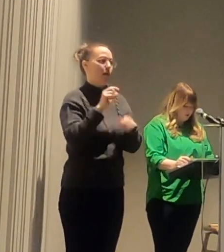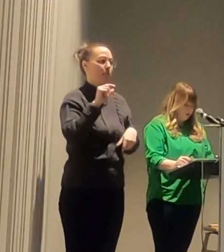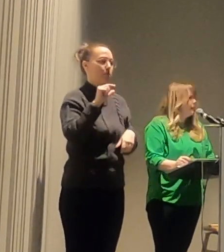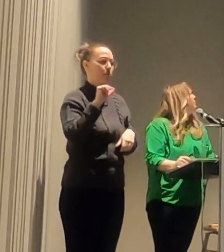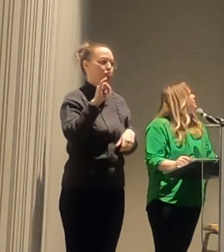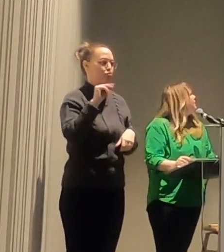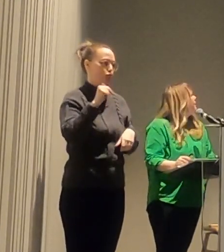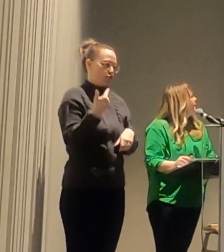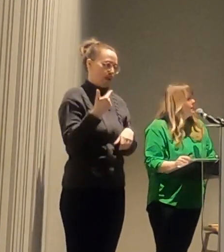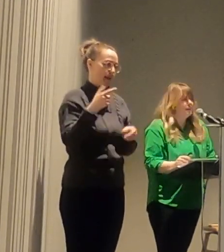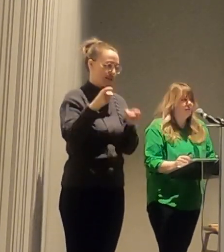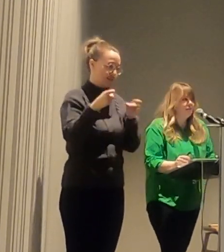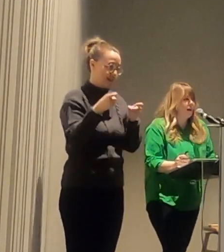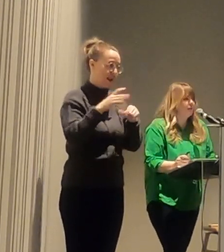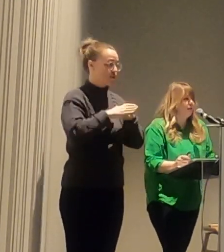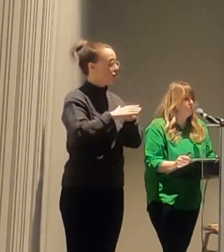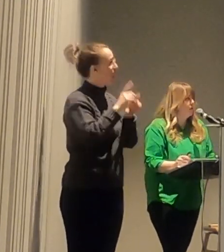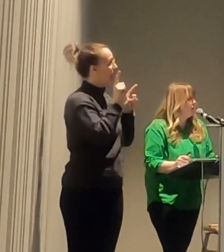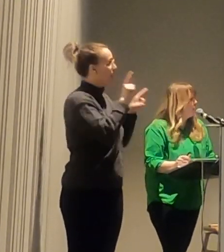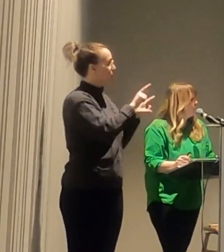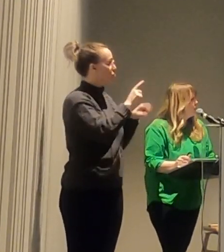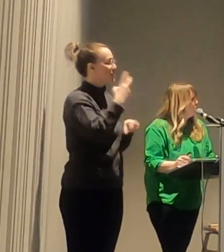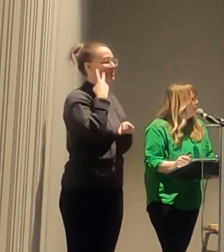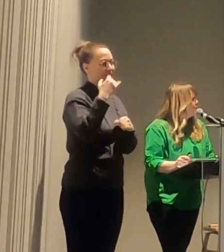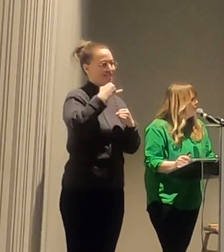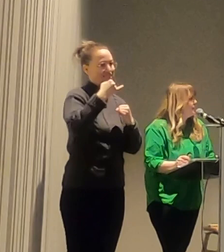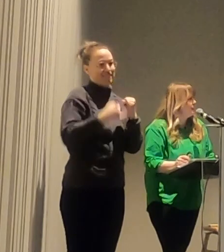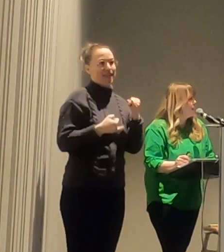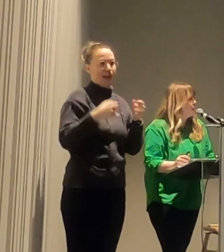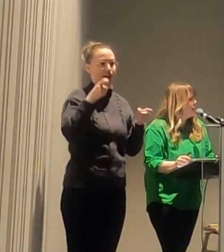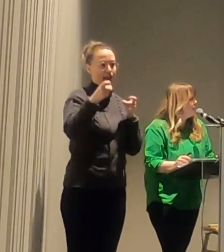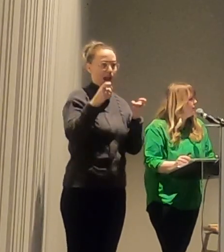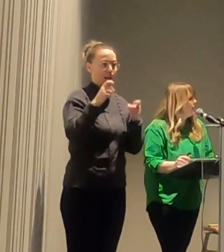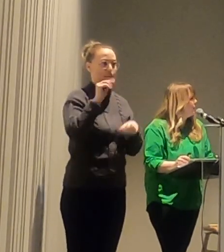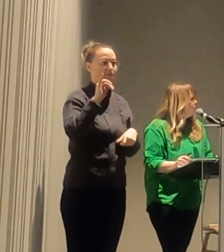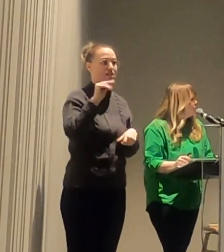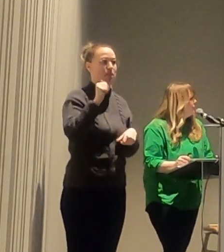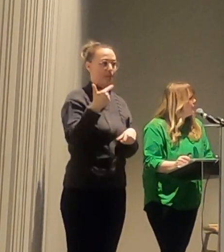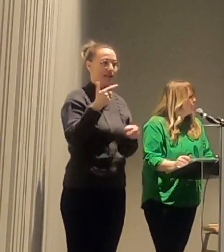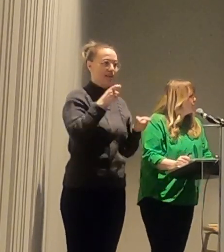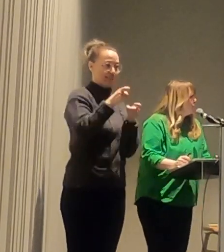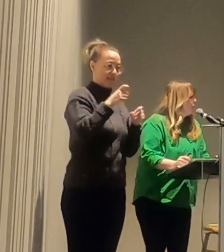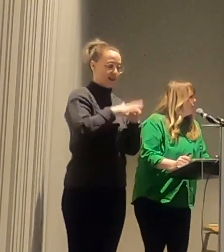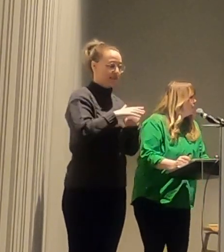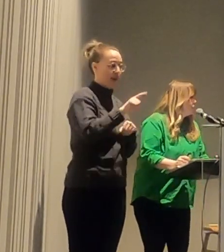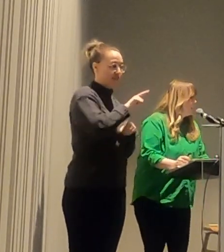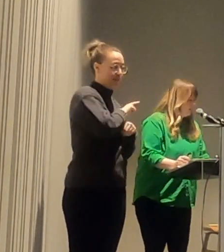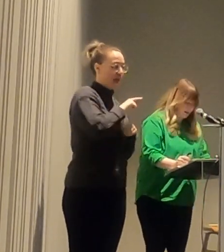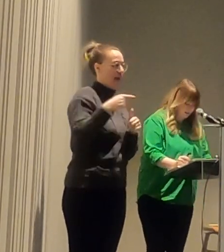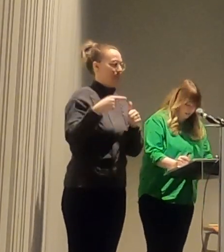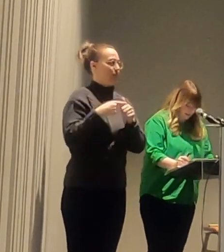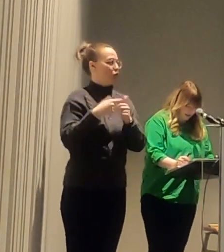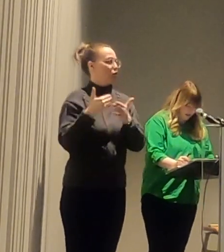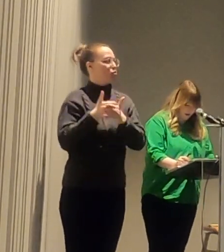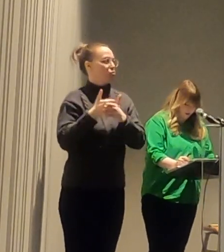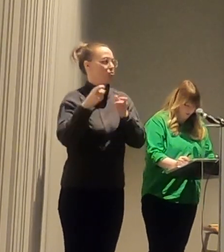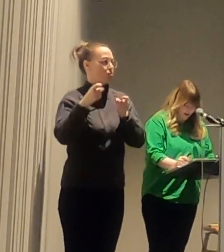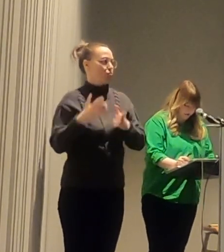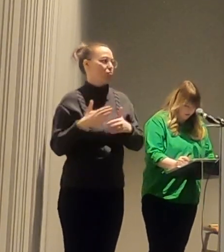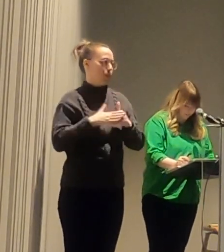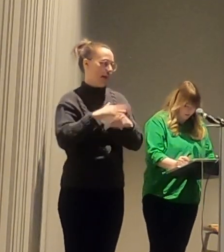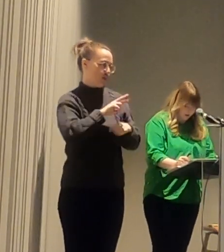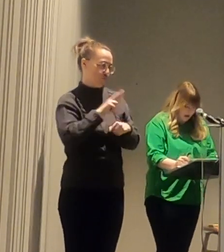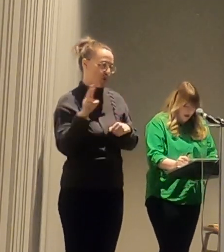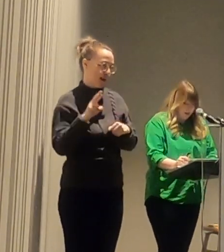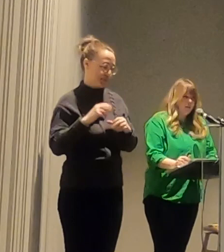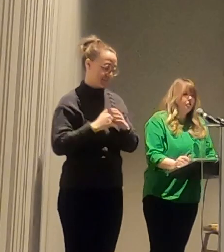And on the screen, you'll see is the final emperor of the Ming Dynasty on the left, and the first emperor of the Qing Dynasty there on the